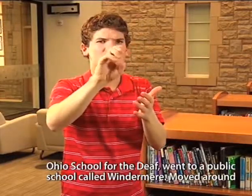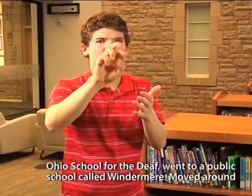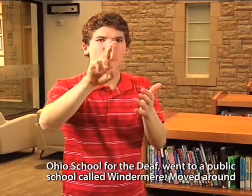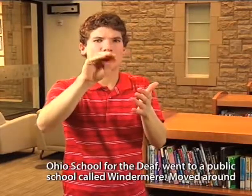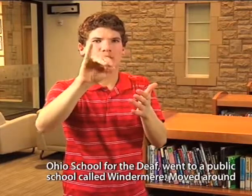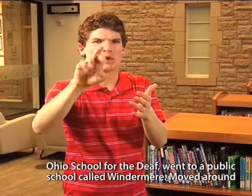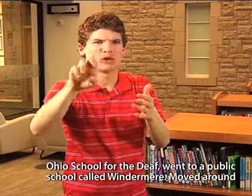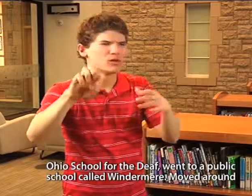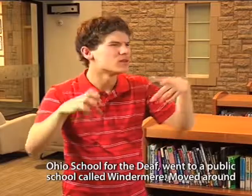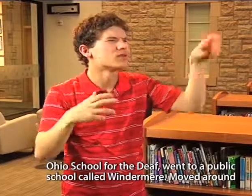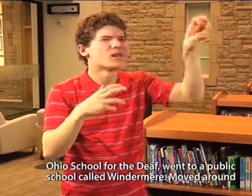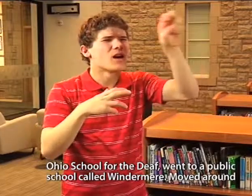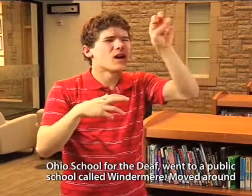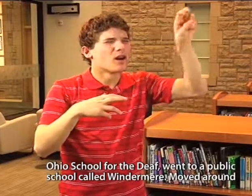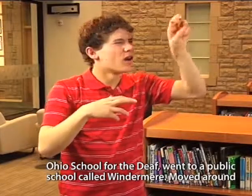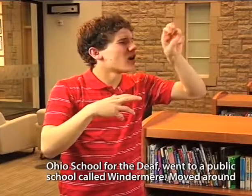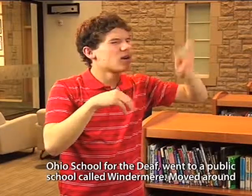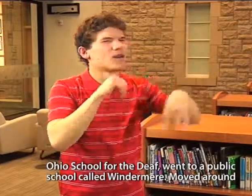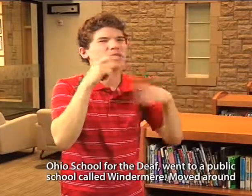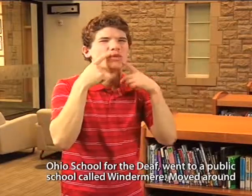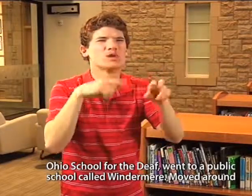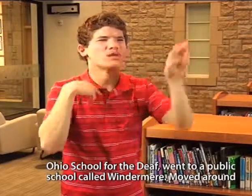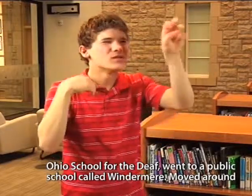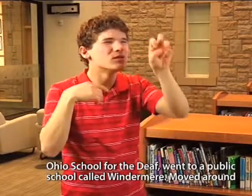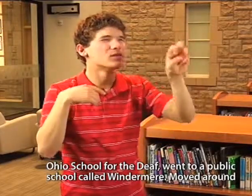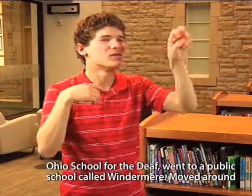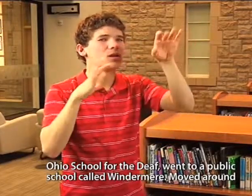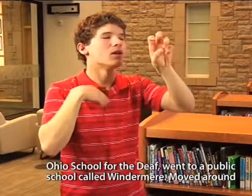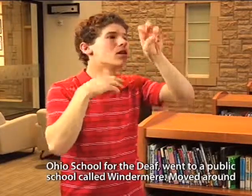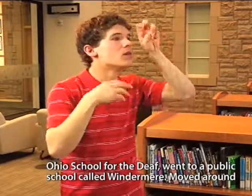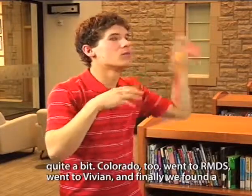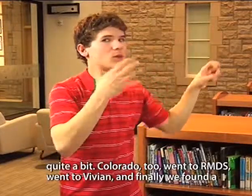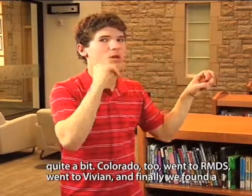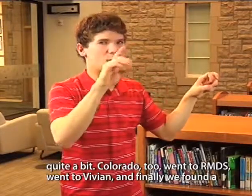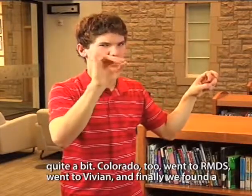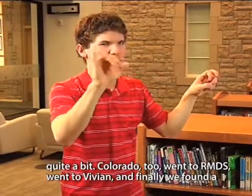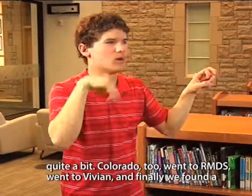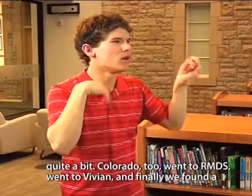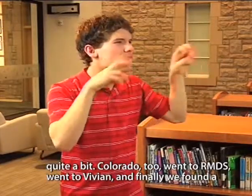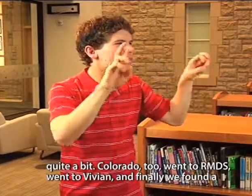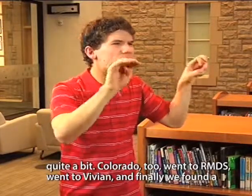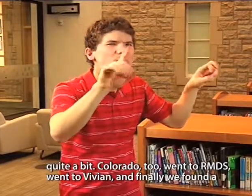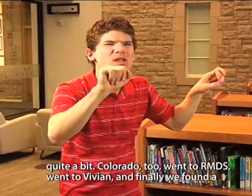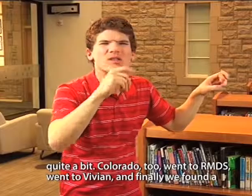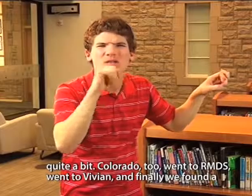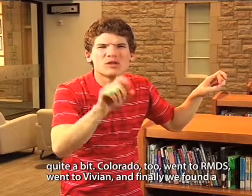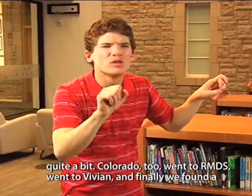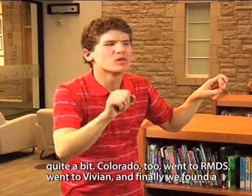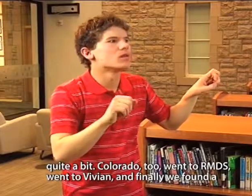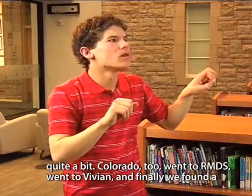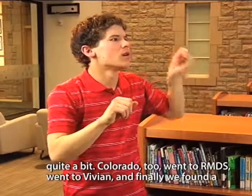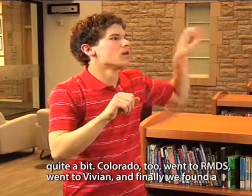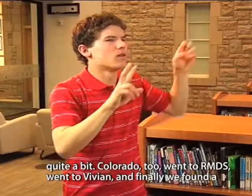for the Deaf, went to a public school called Windermere. Moved around quite a bit. Colorado, too. I went to